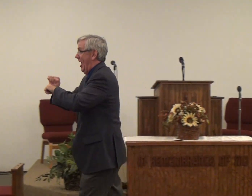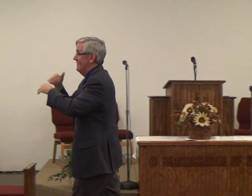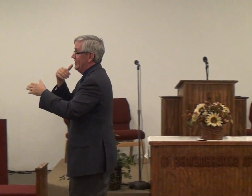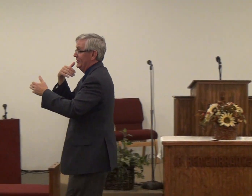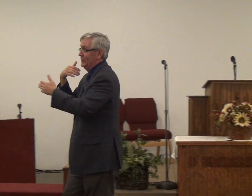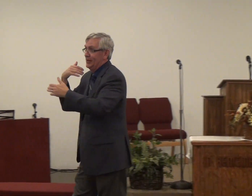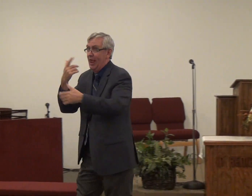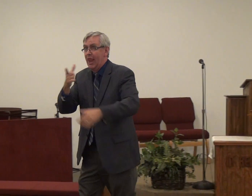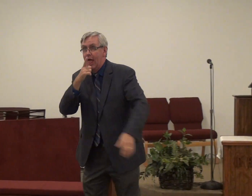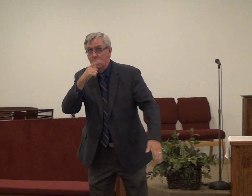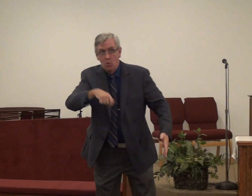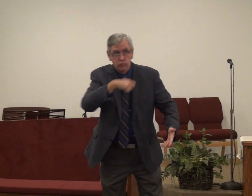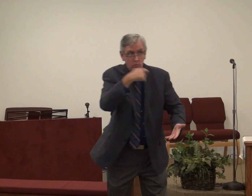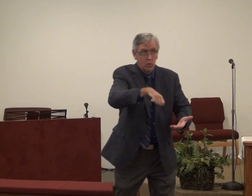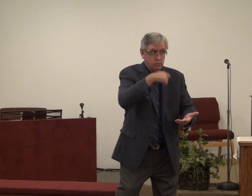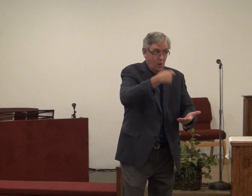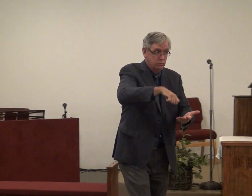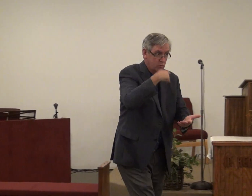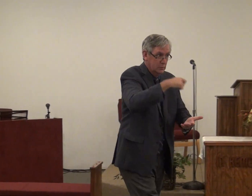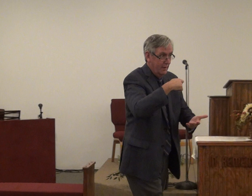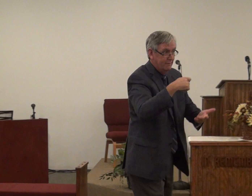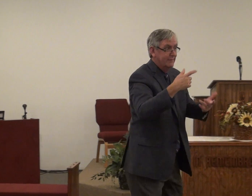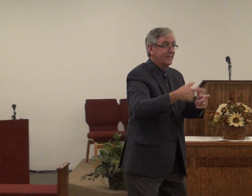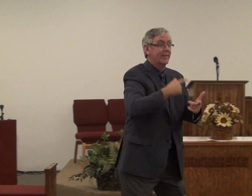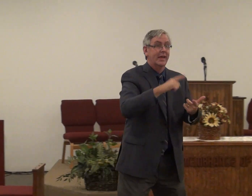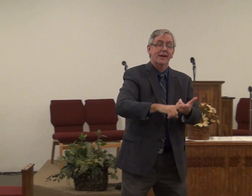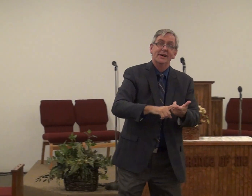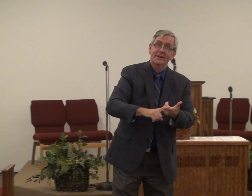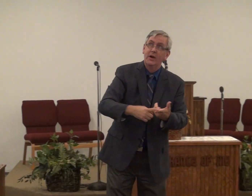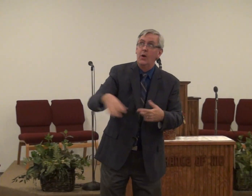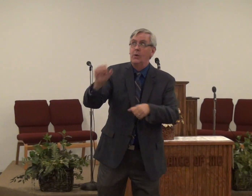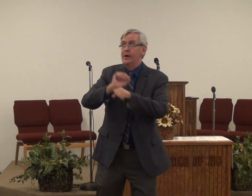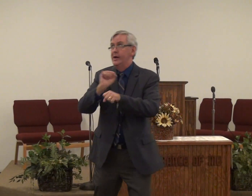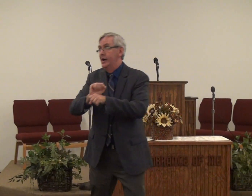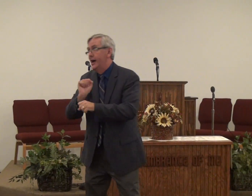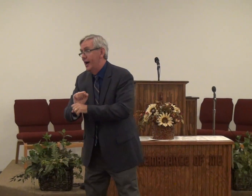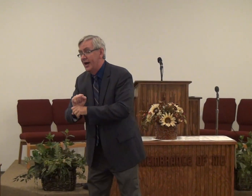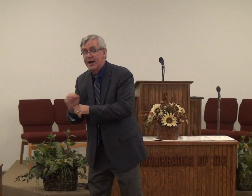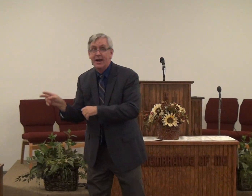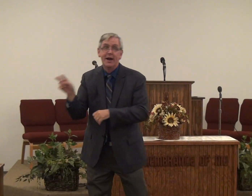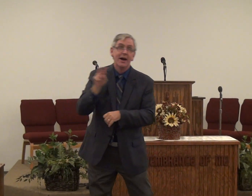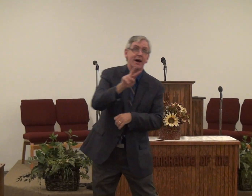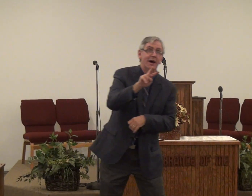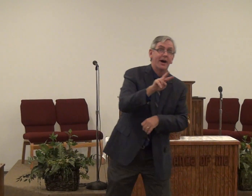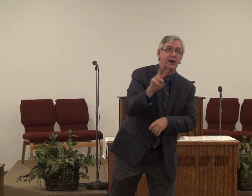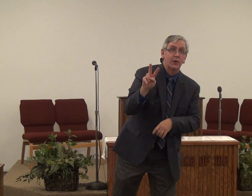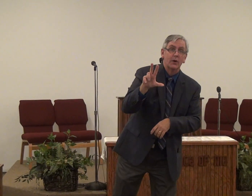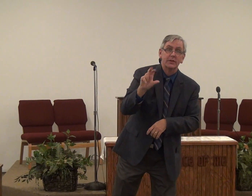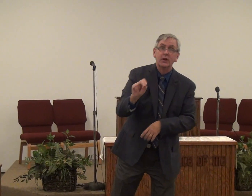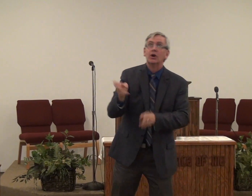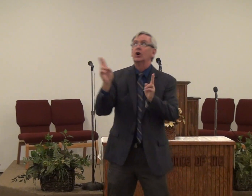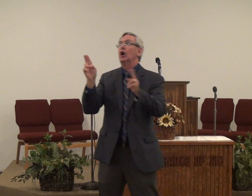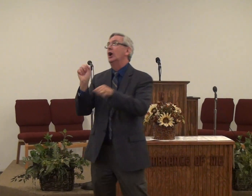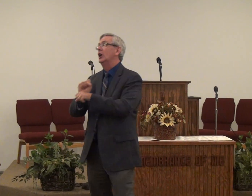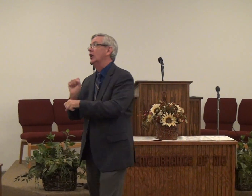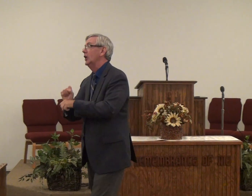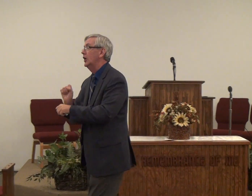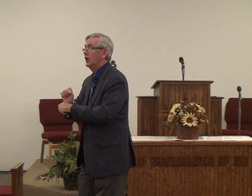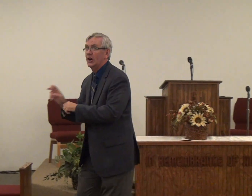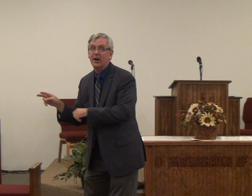it's Friday, you go to work, and you get home, and you eat lunch, and then you go back to work, and then it's 2:30,